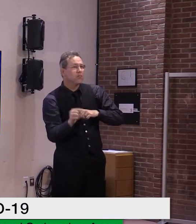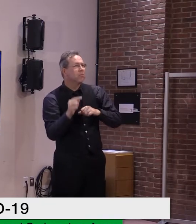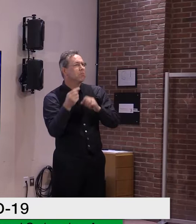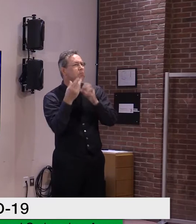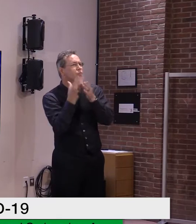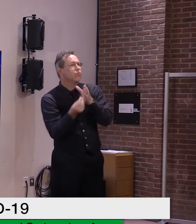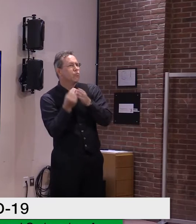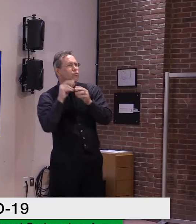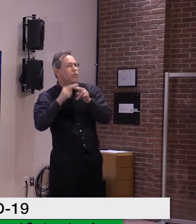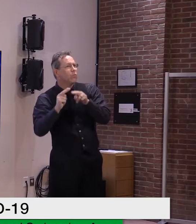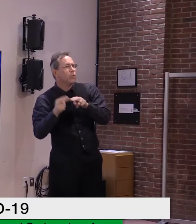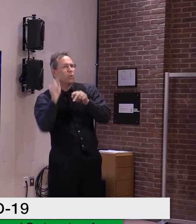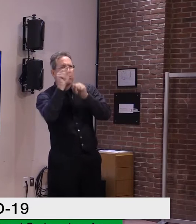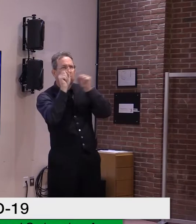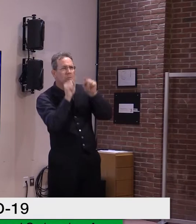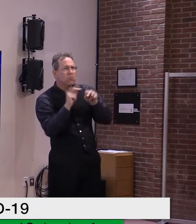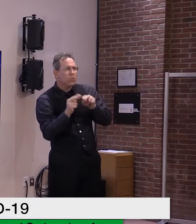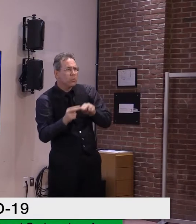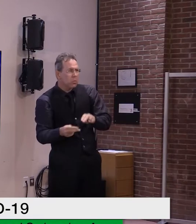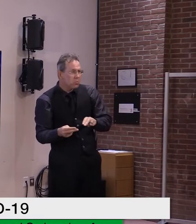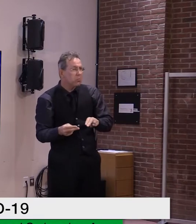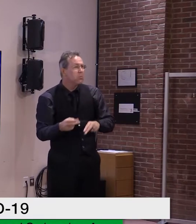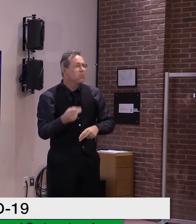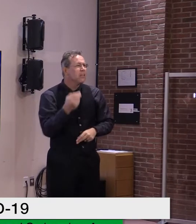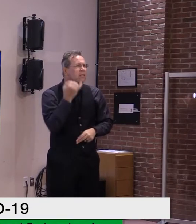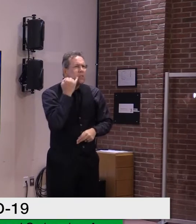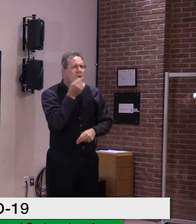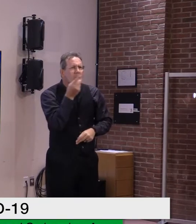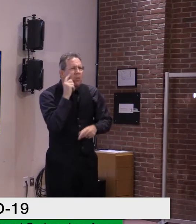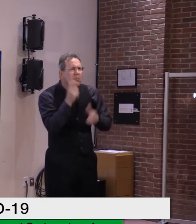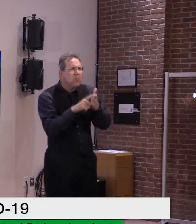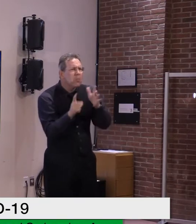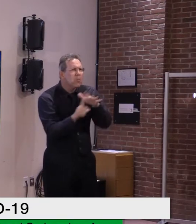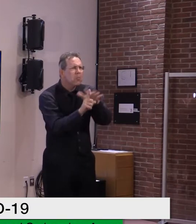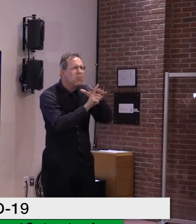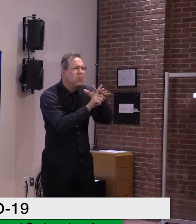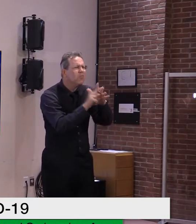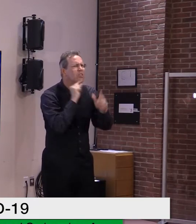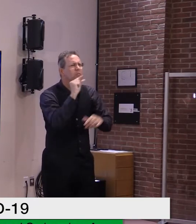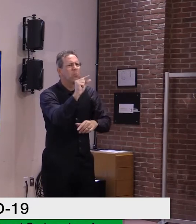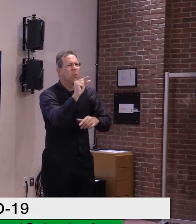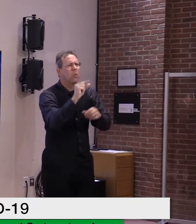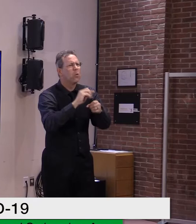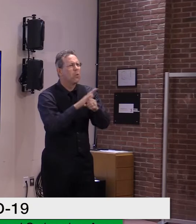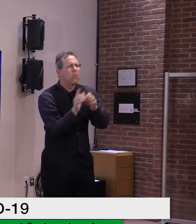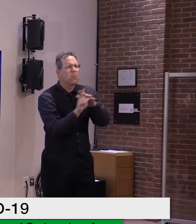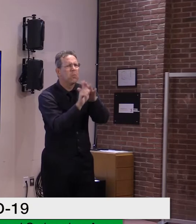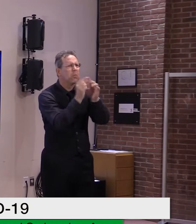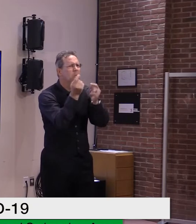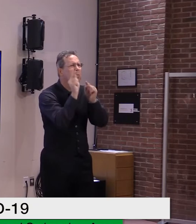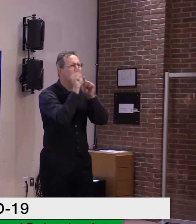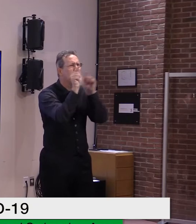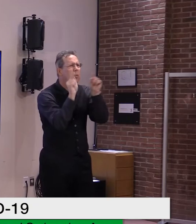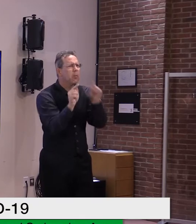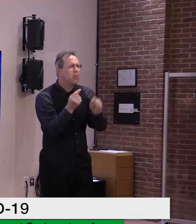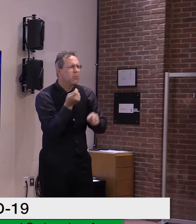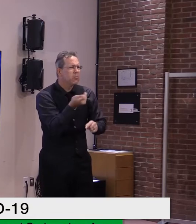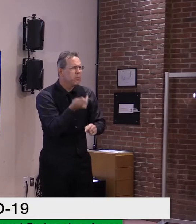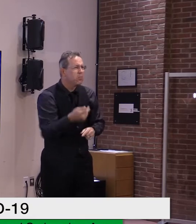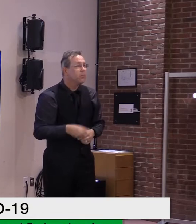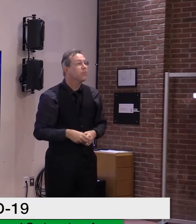with very, very small numbers. And also, for the second week in a row, Franklin County has not reported a